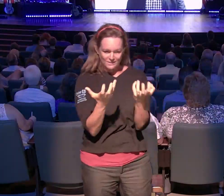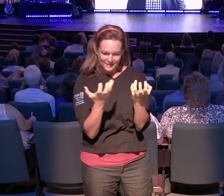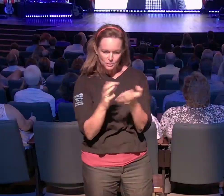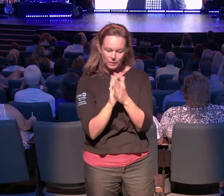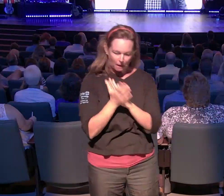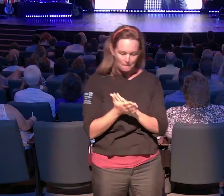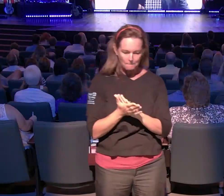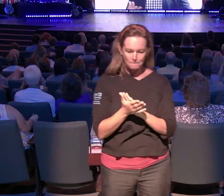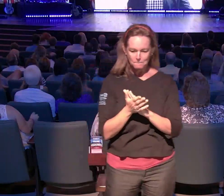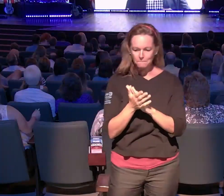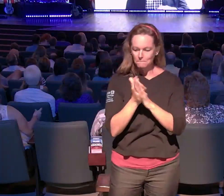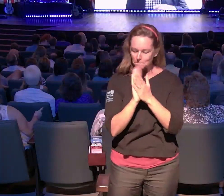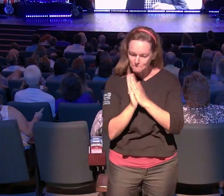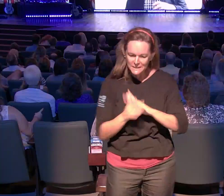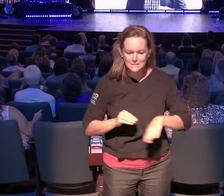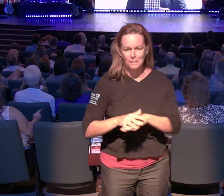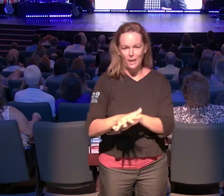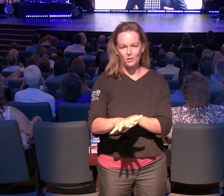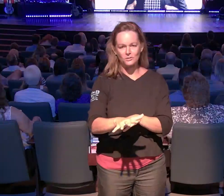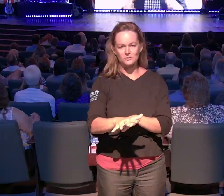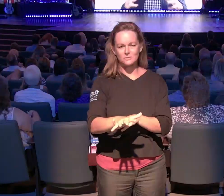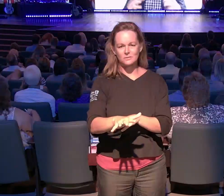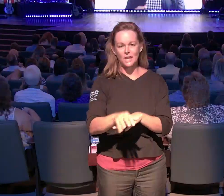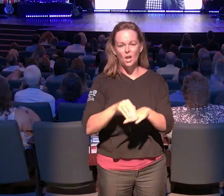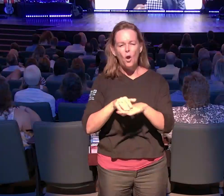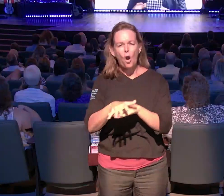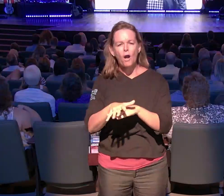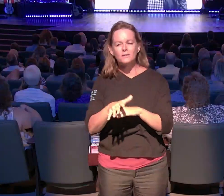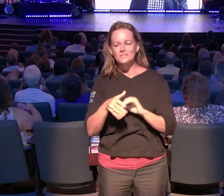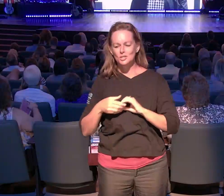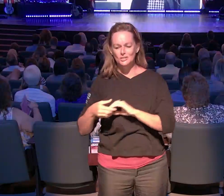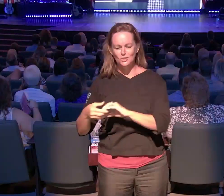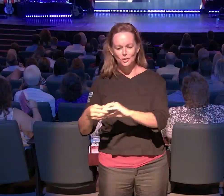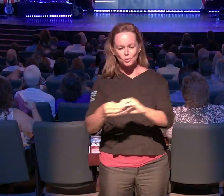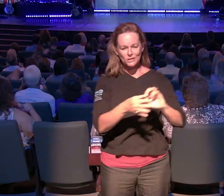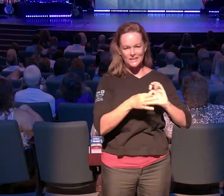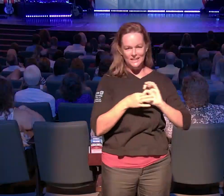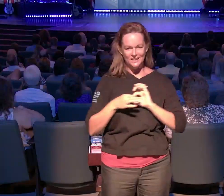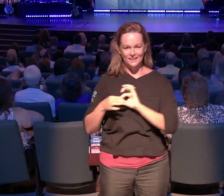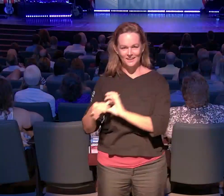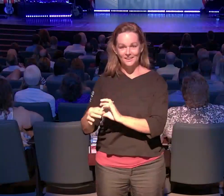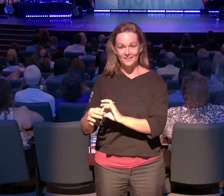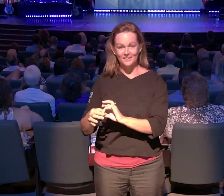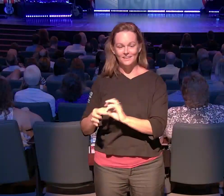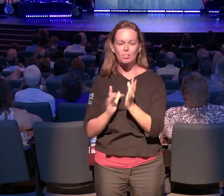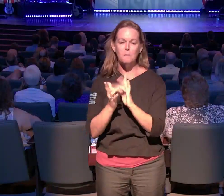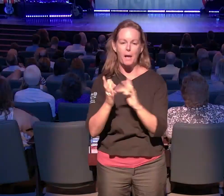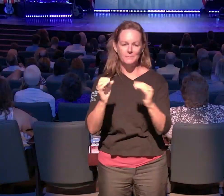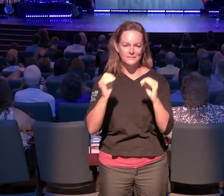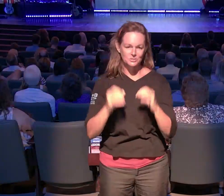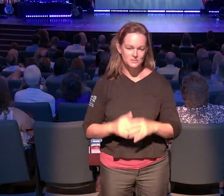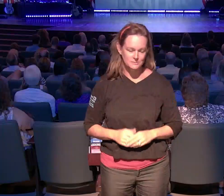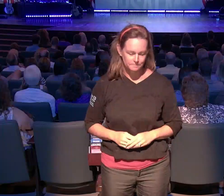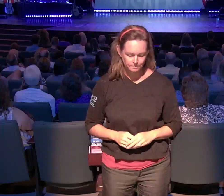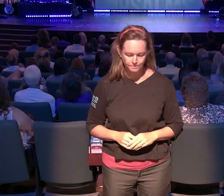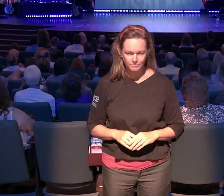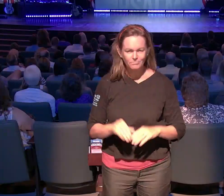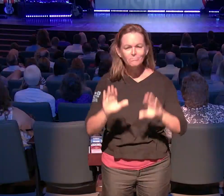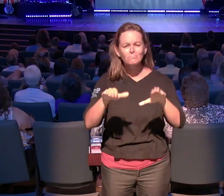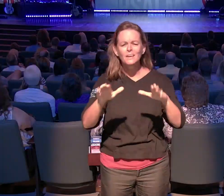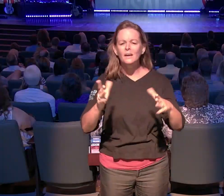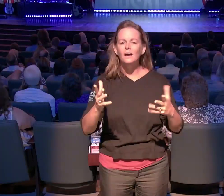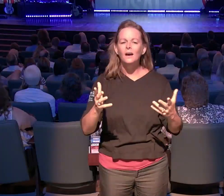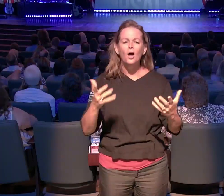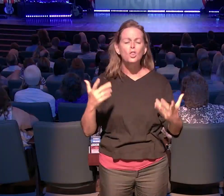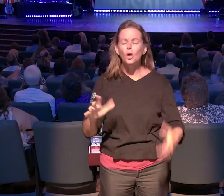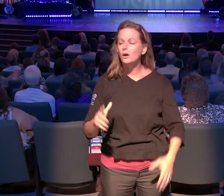unity makers. Peacemakers create the atmosphere for unity to take place. Psalm 133 says, "Behold how good and how